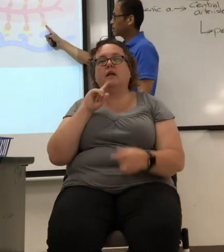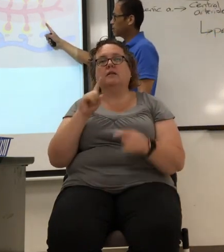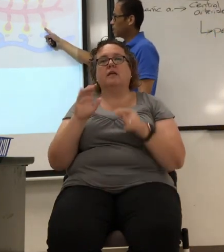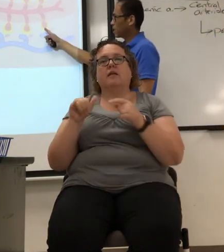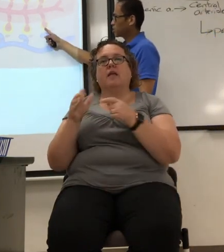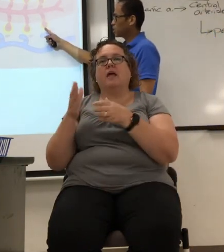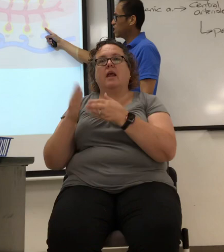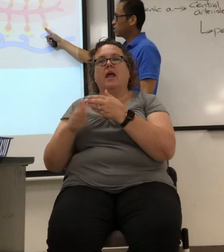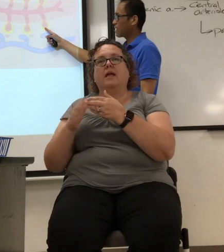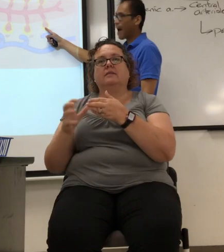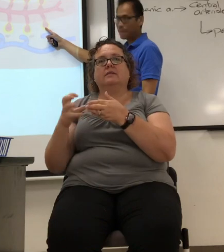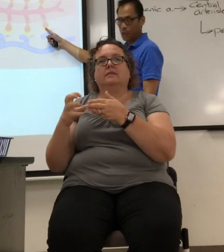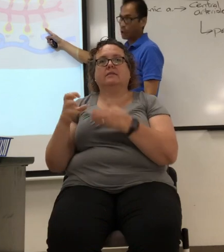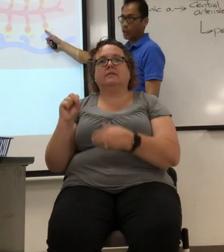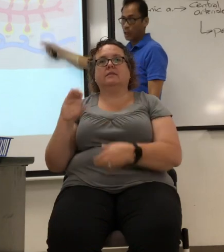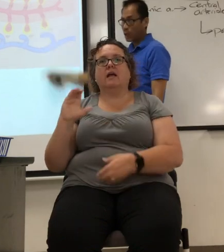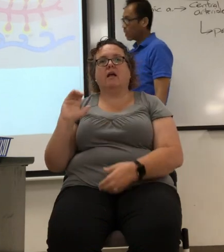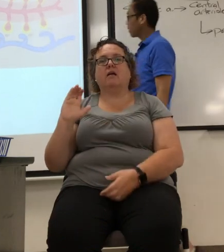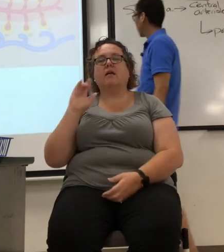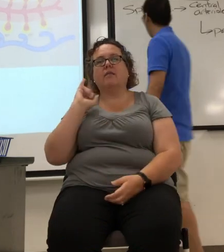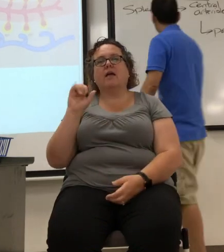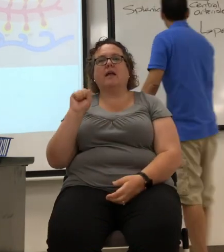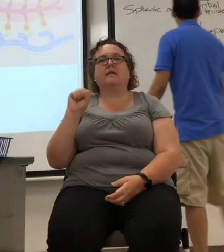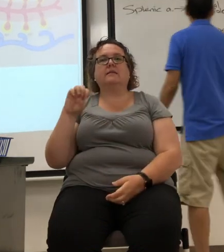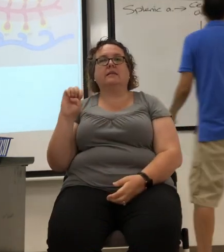an SC, a sheath capillary.